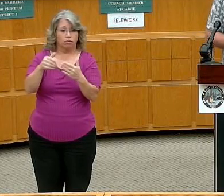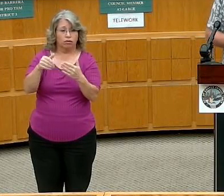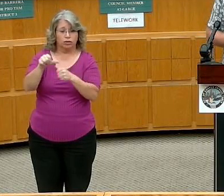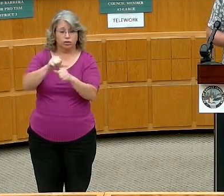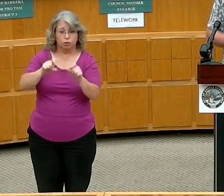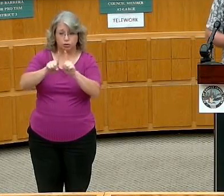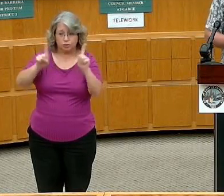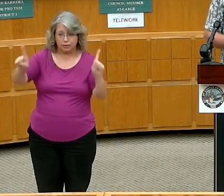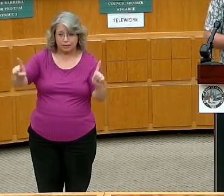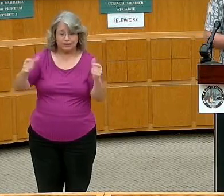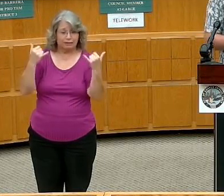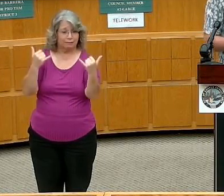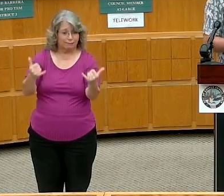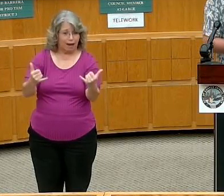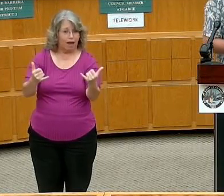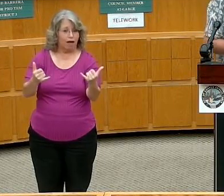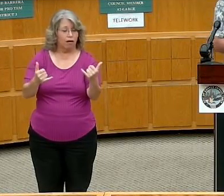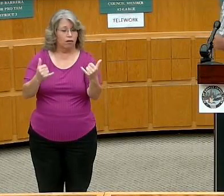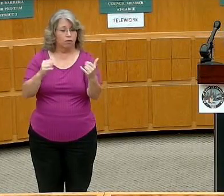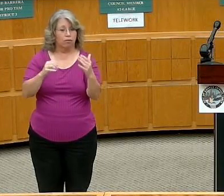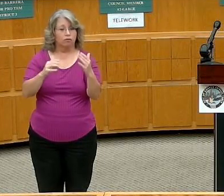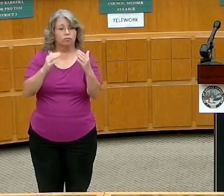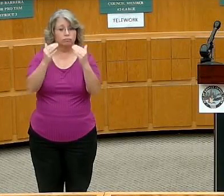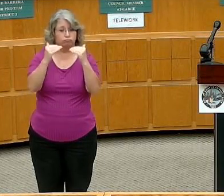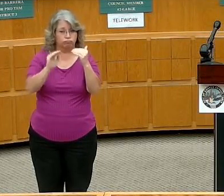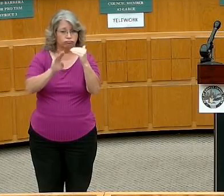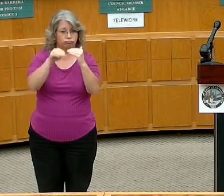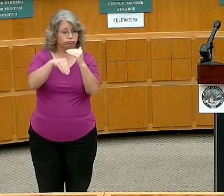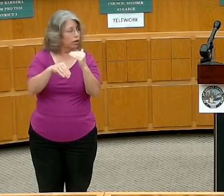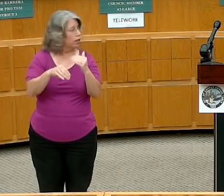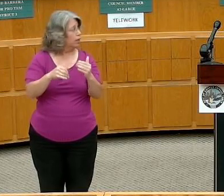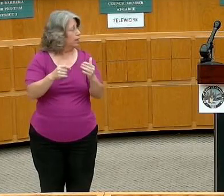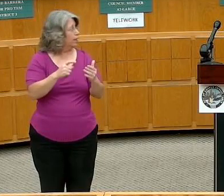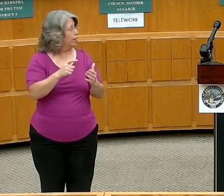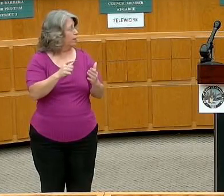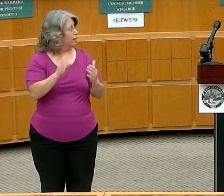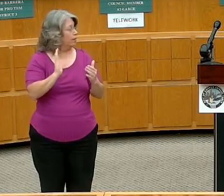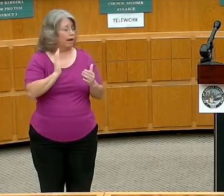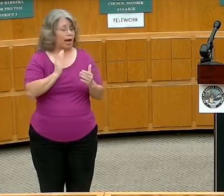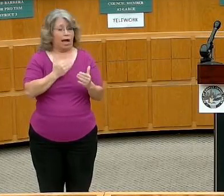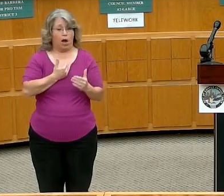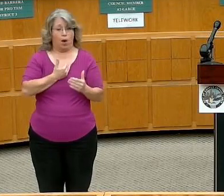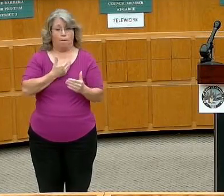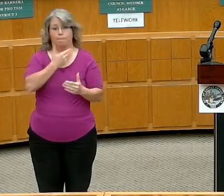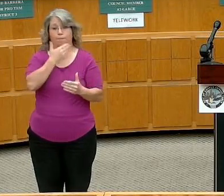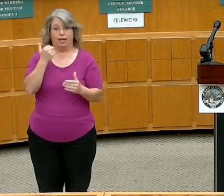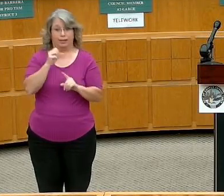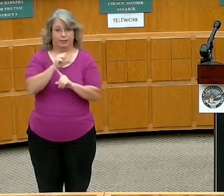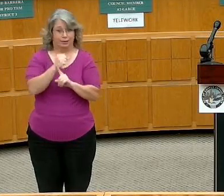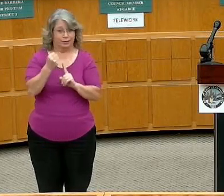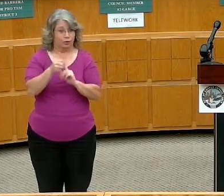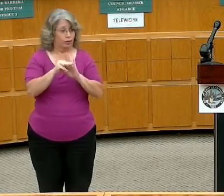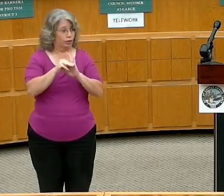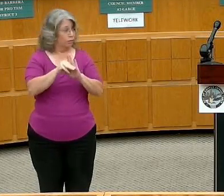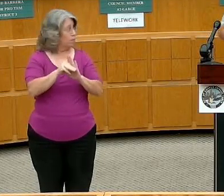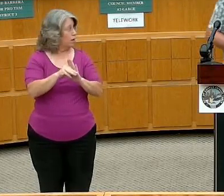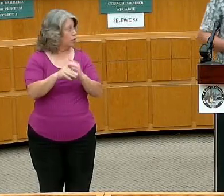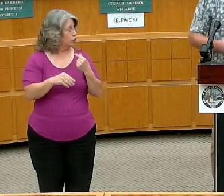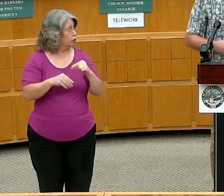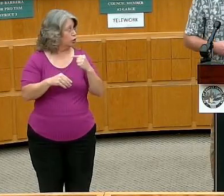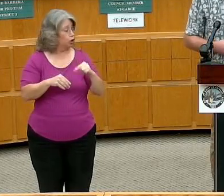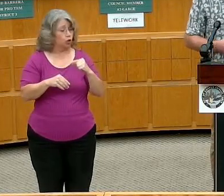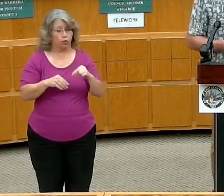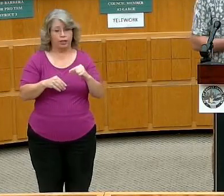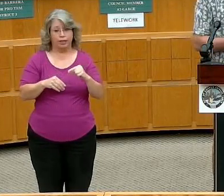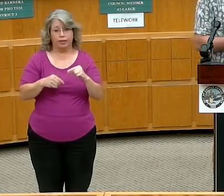the best alternative of these 3. And notice that there's a thick green area here where we could be way down near